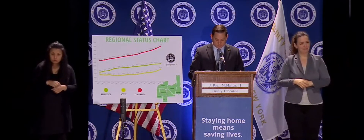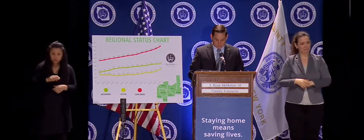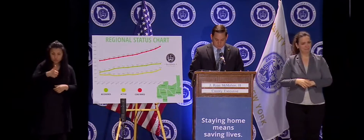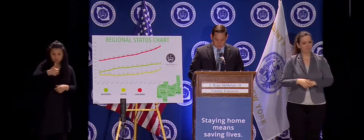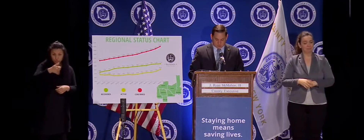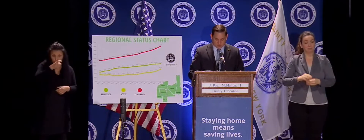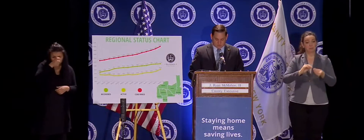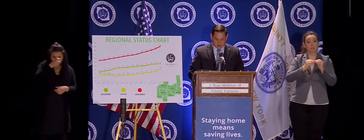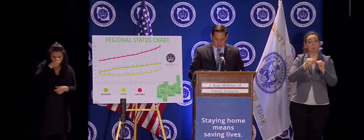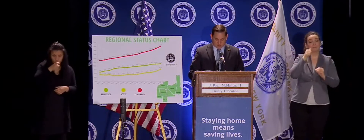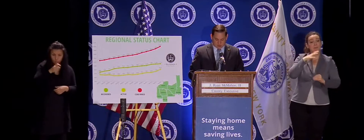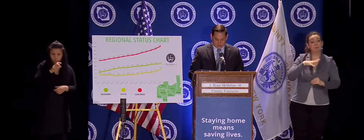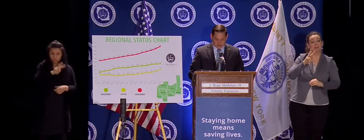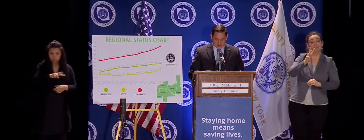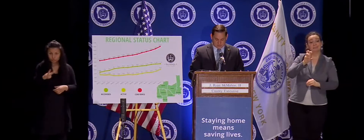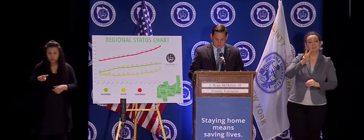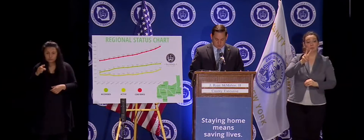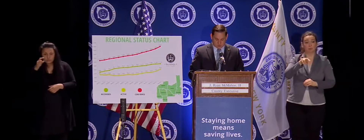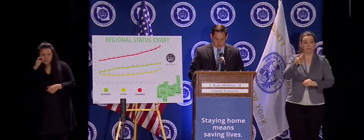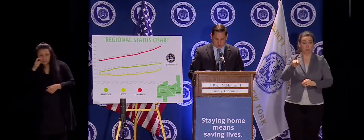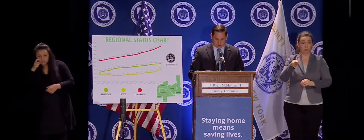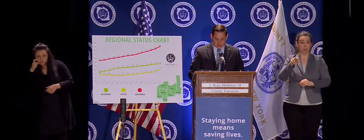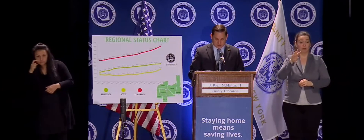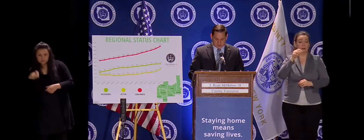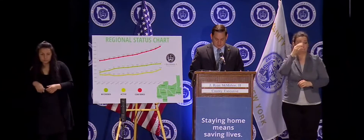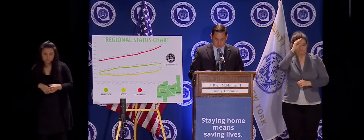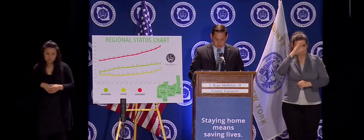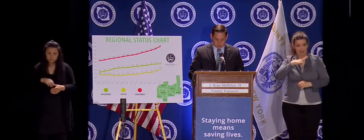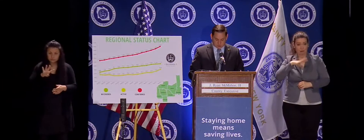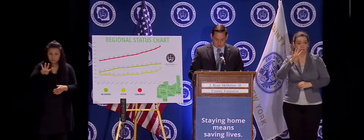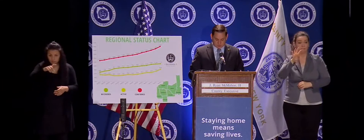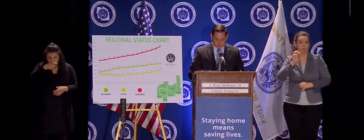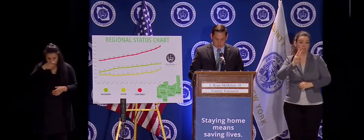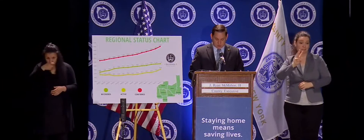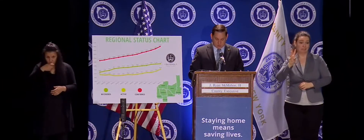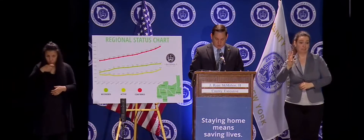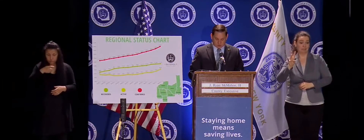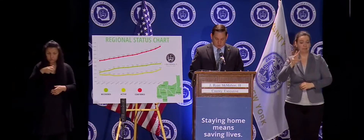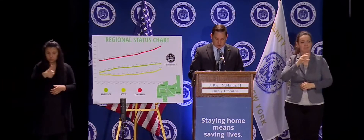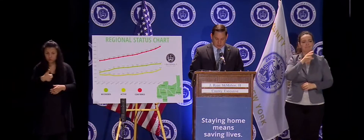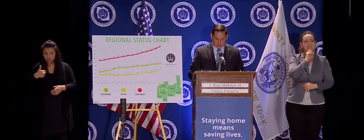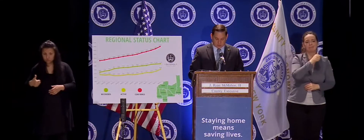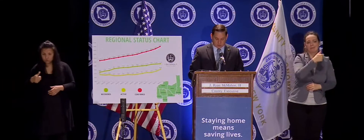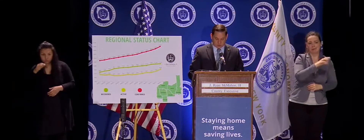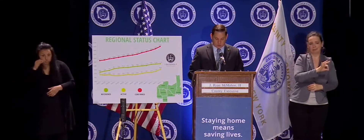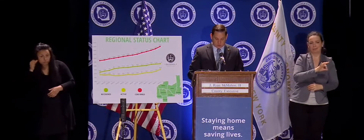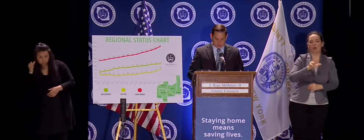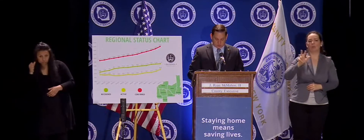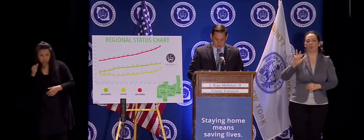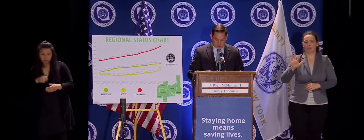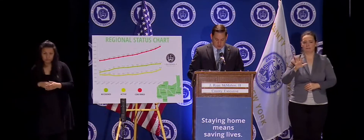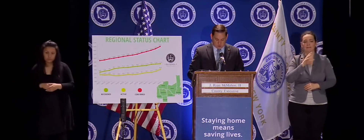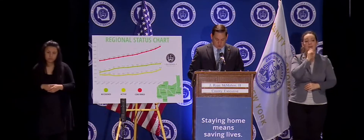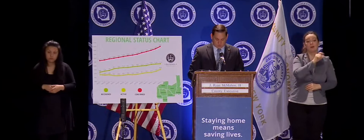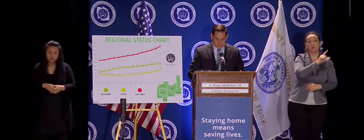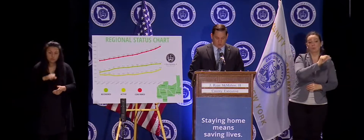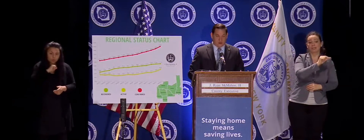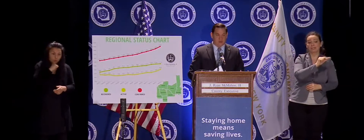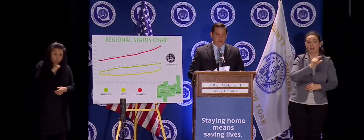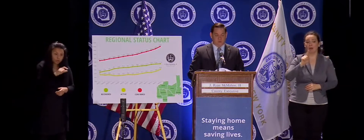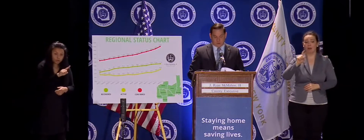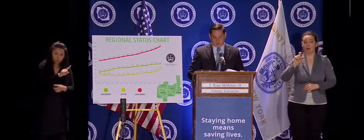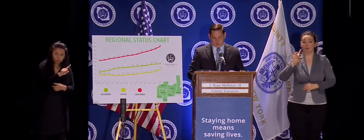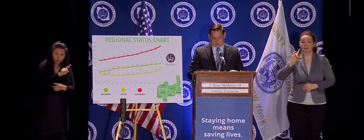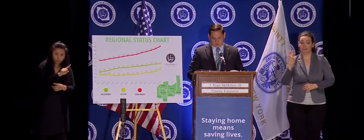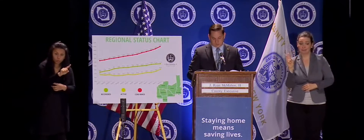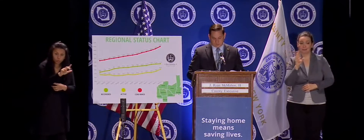male, 35 are under 19, 186 are in their 20s, 139 in their 30s, 145